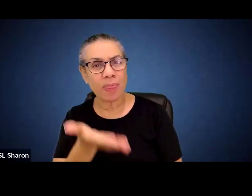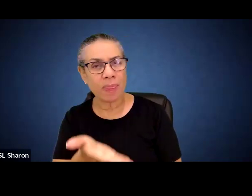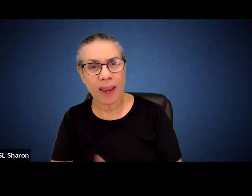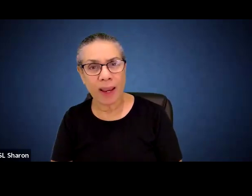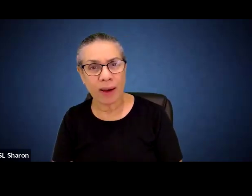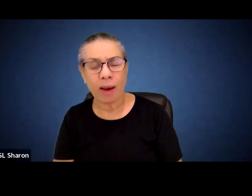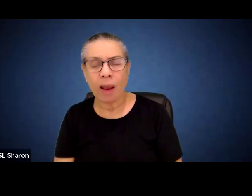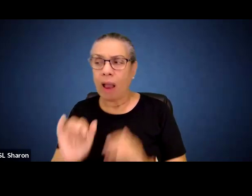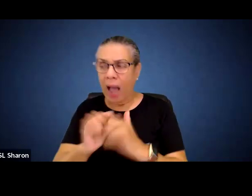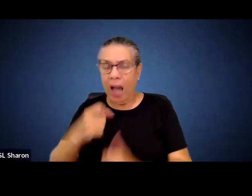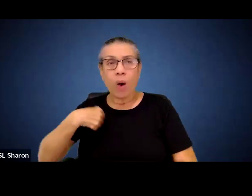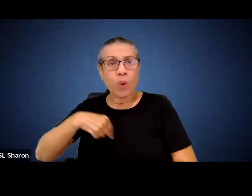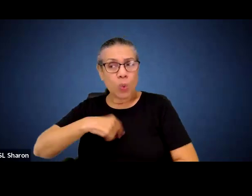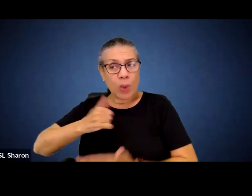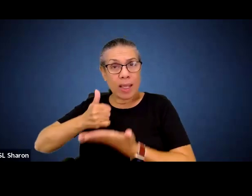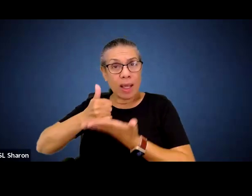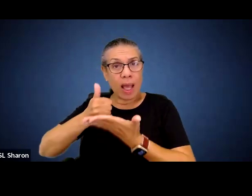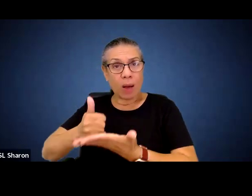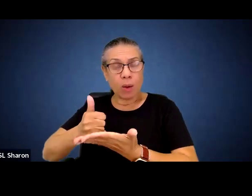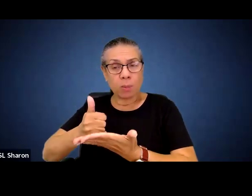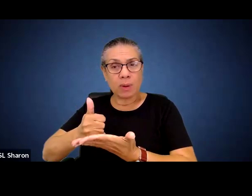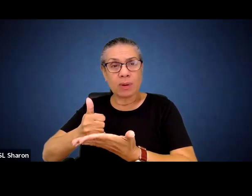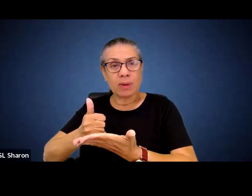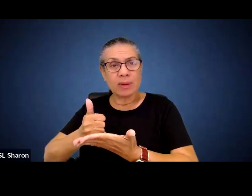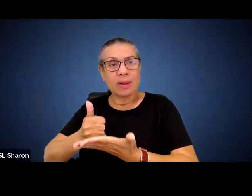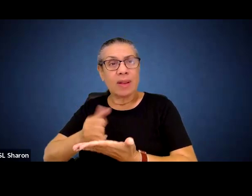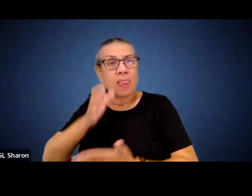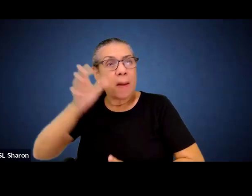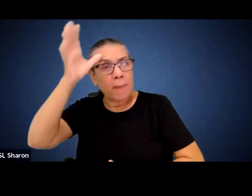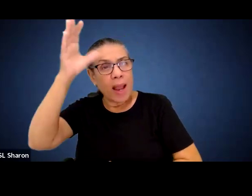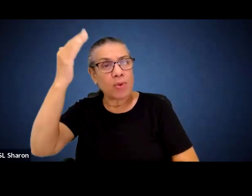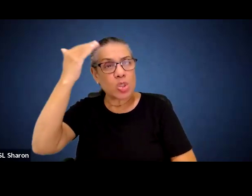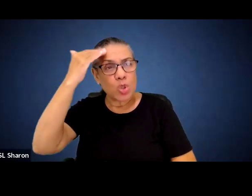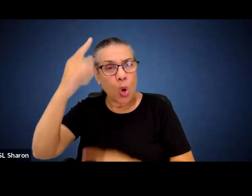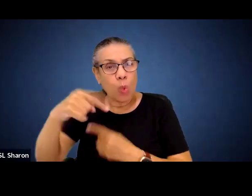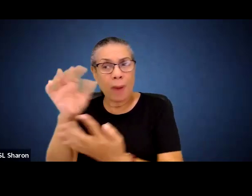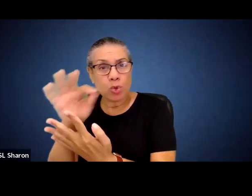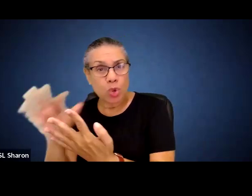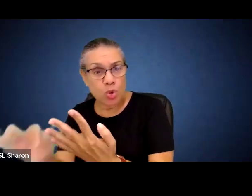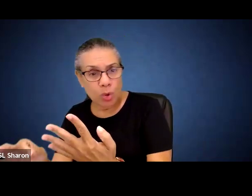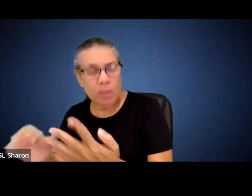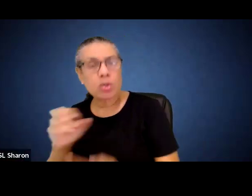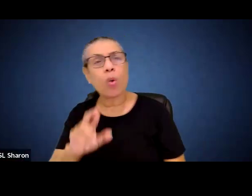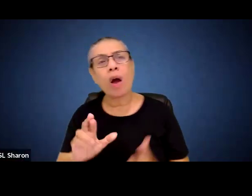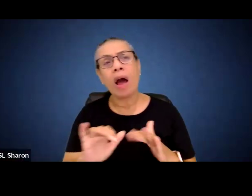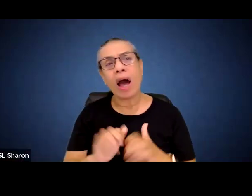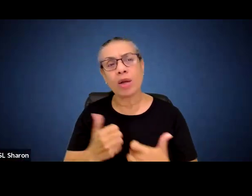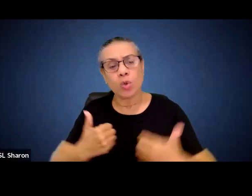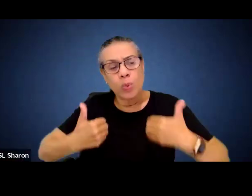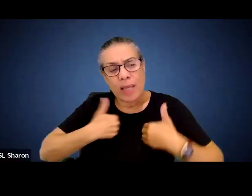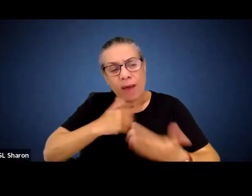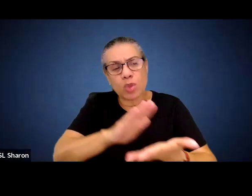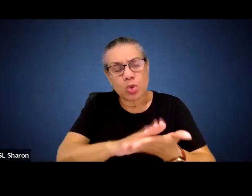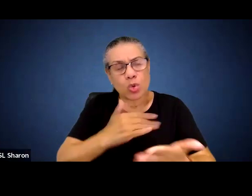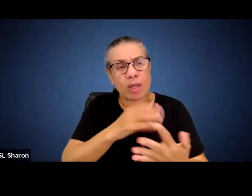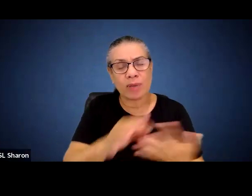be. So how do we help inform choice or hold choice accountable? Because I just don't want to